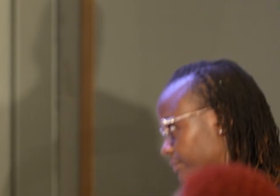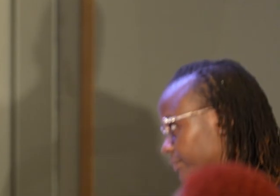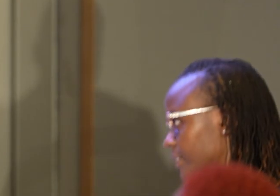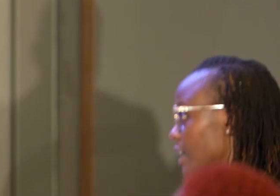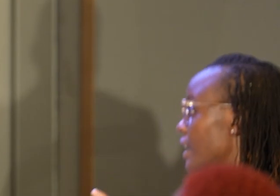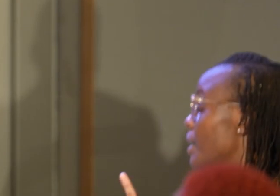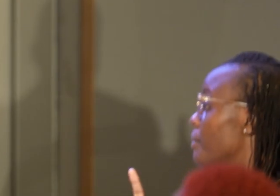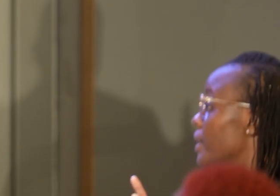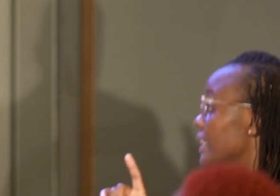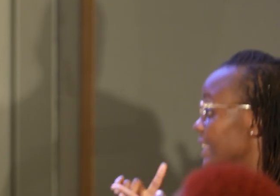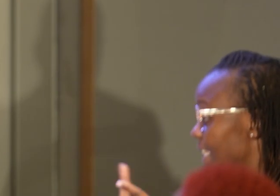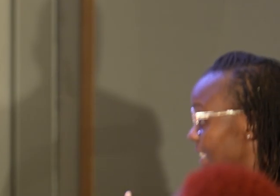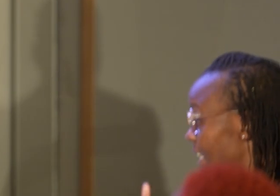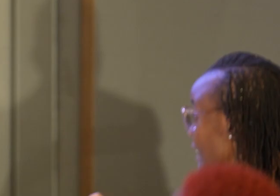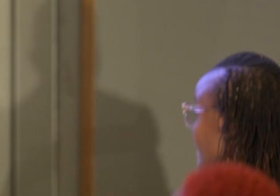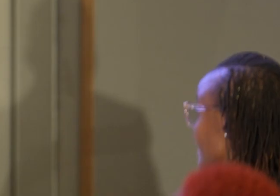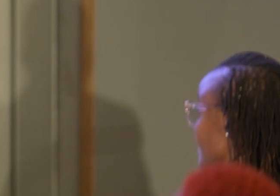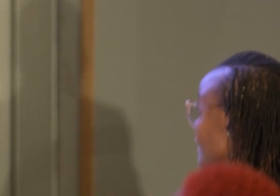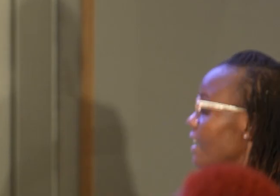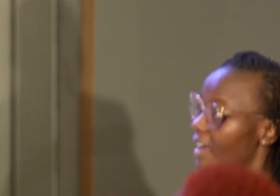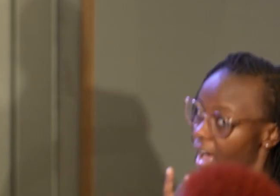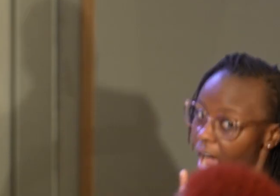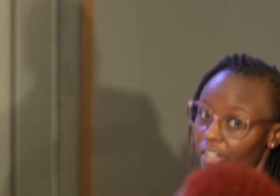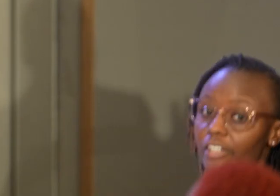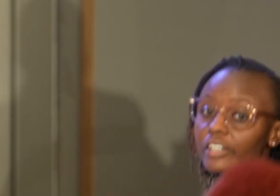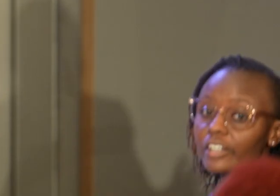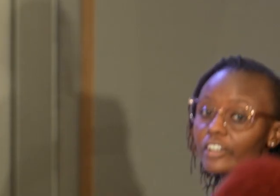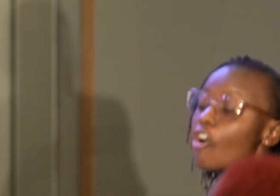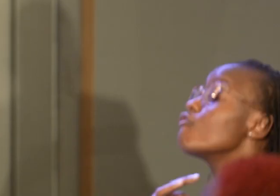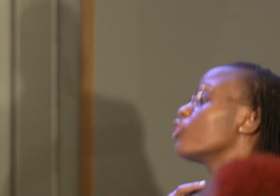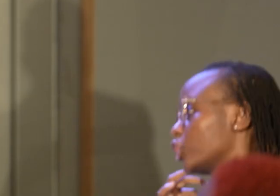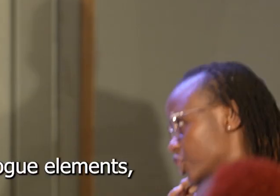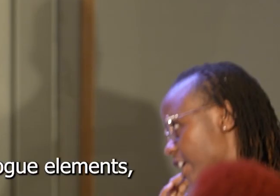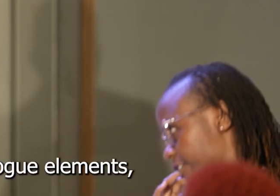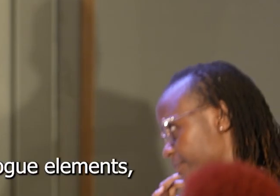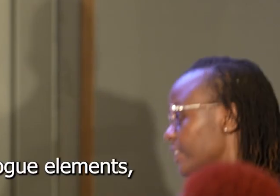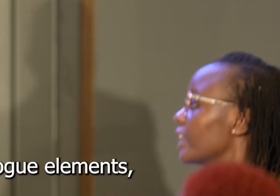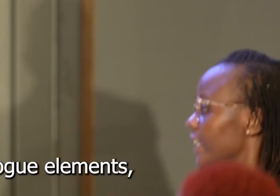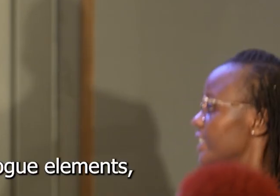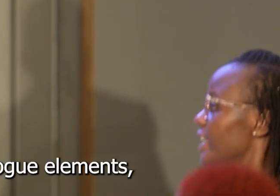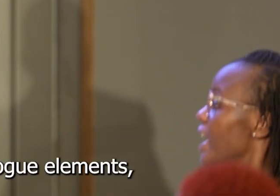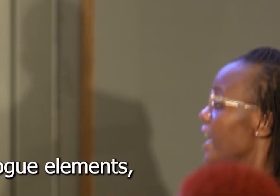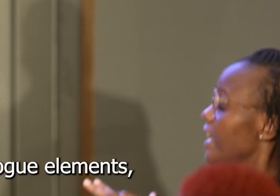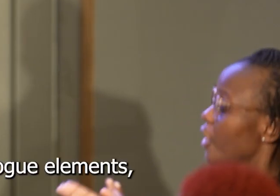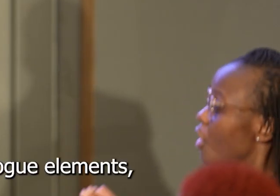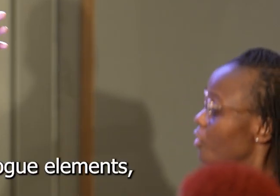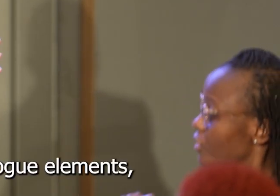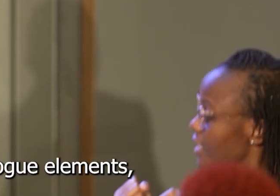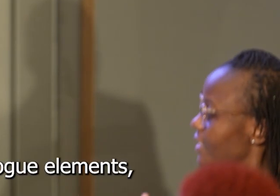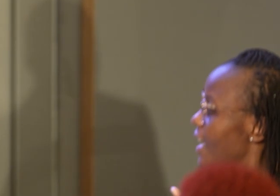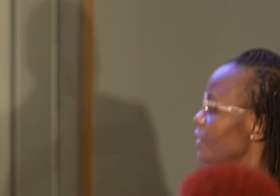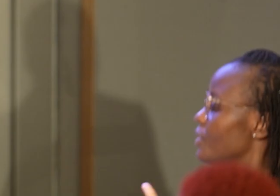The standards are voluntary. Now, in a society, normal society, sometimes we have